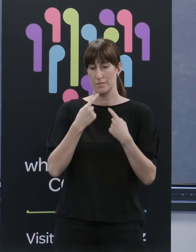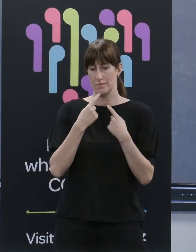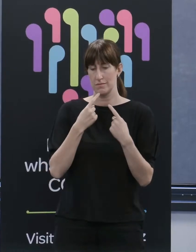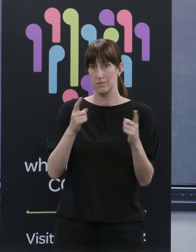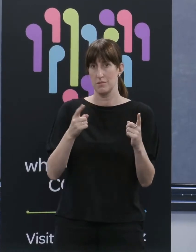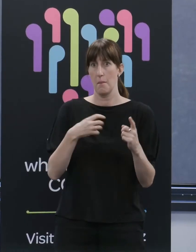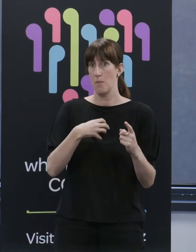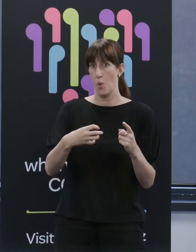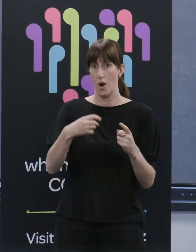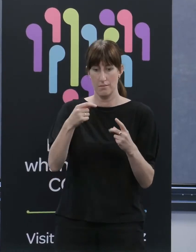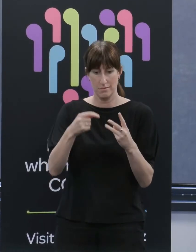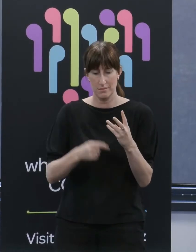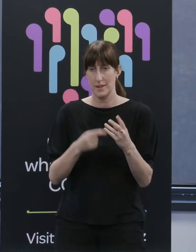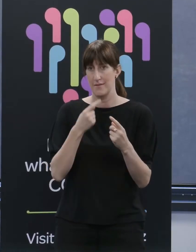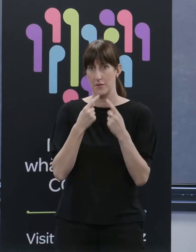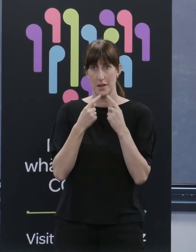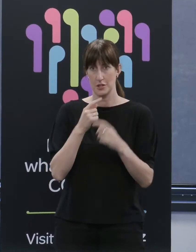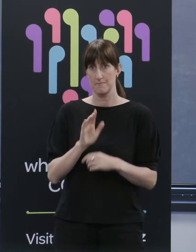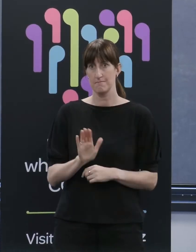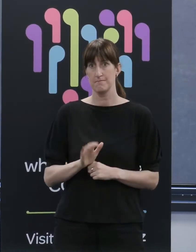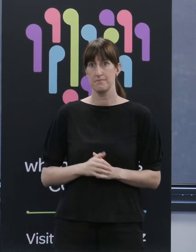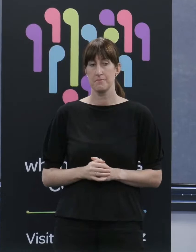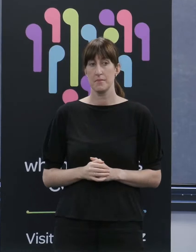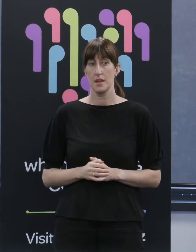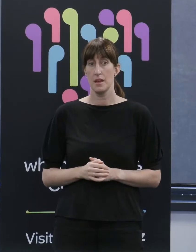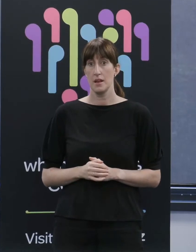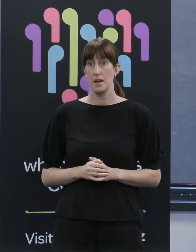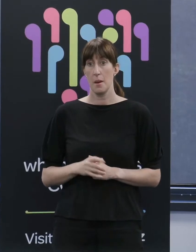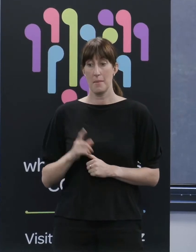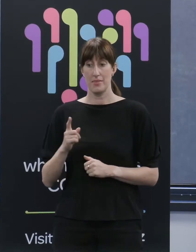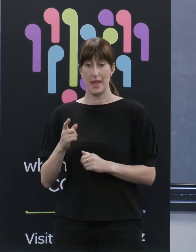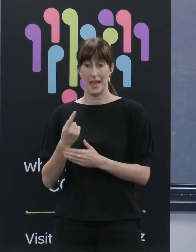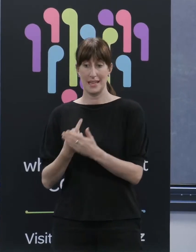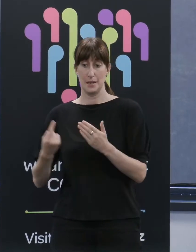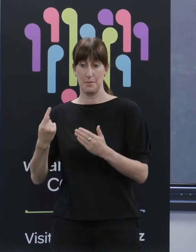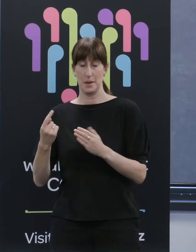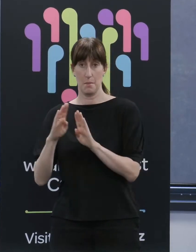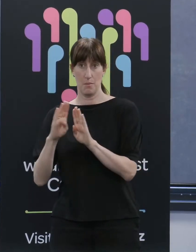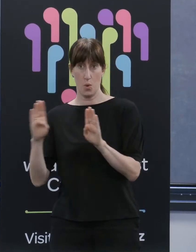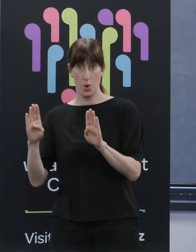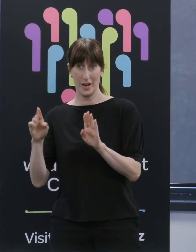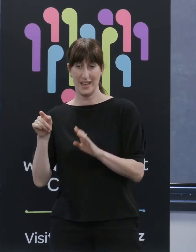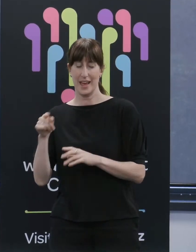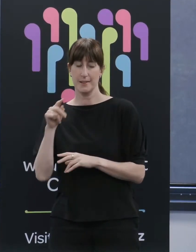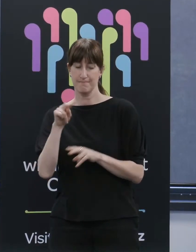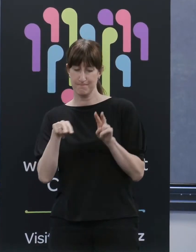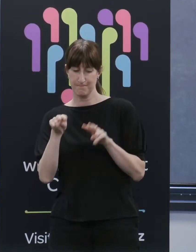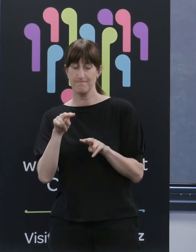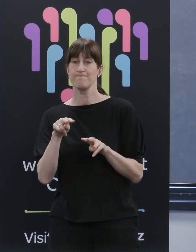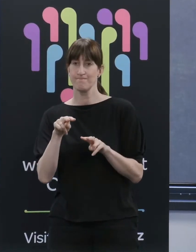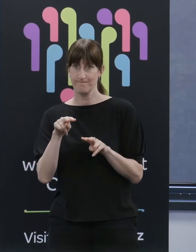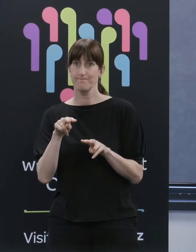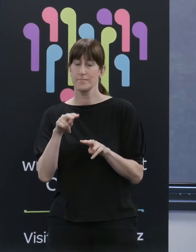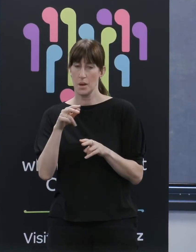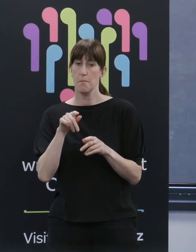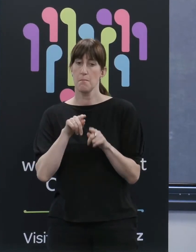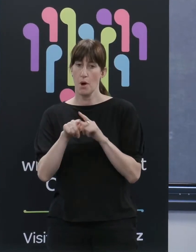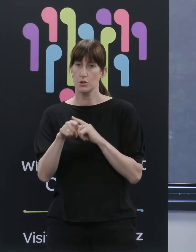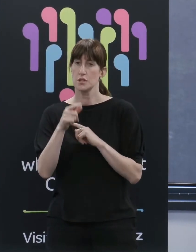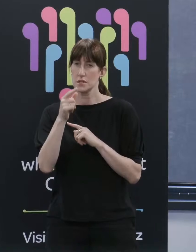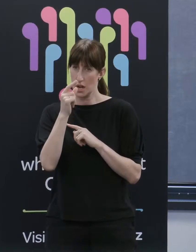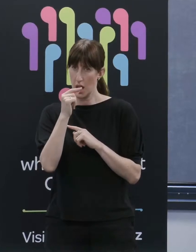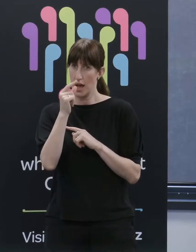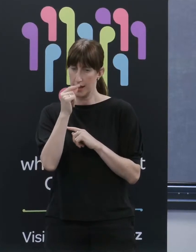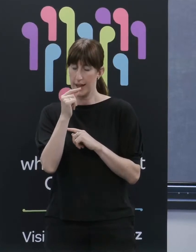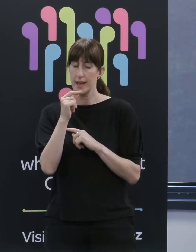but the consensus was of the independent board that it's most likely this was vaccine related. We will never know. There is still some